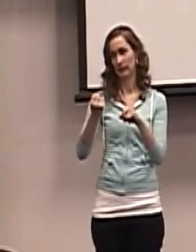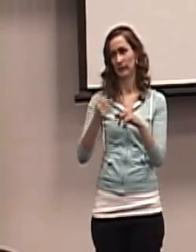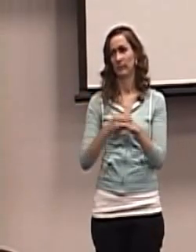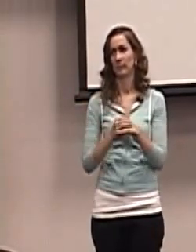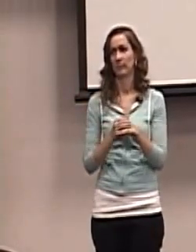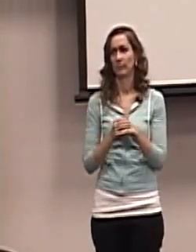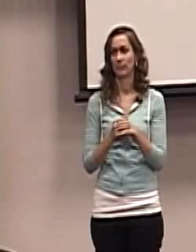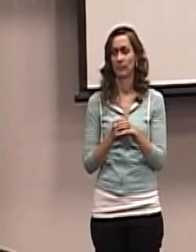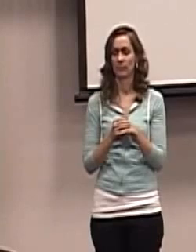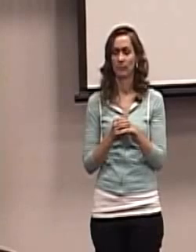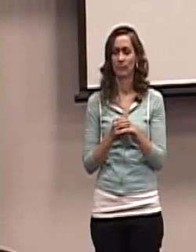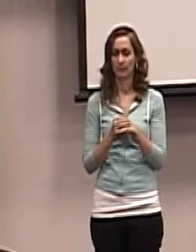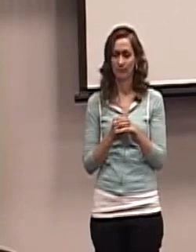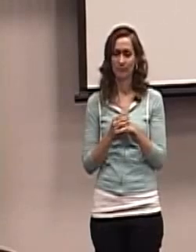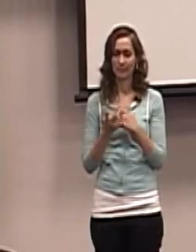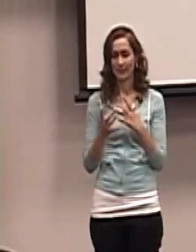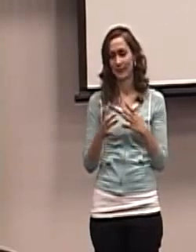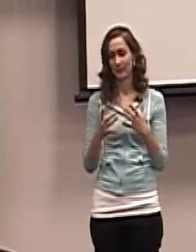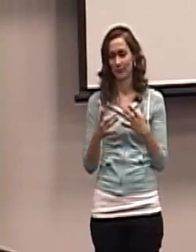but still a problem.